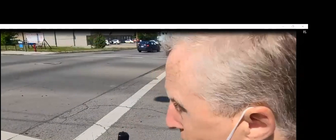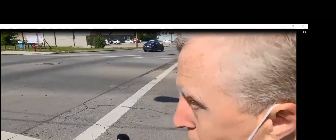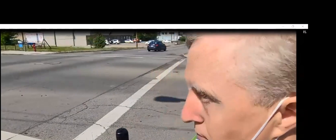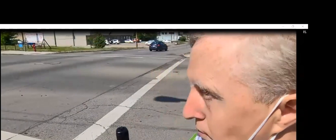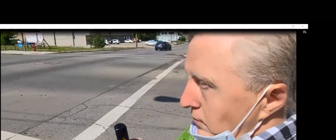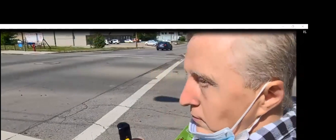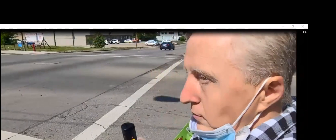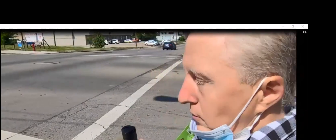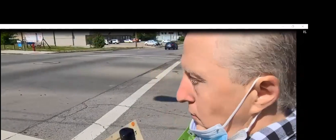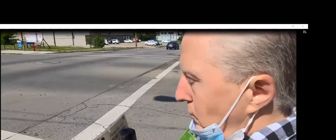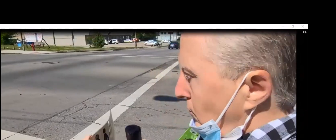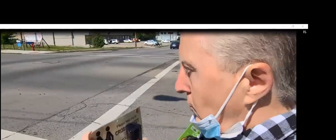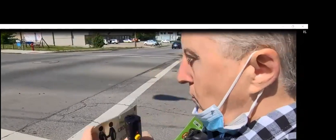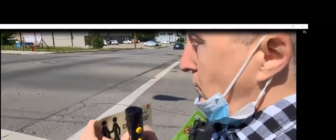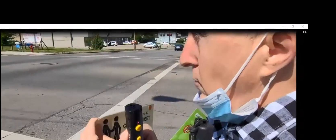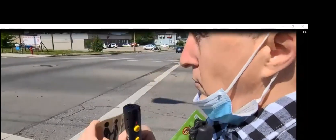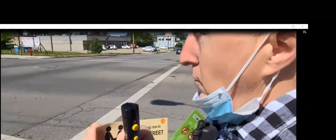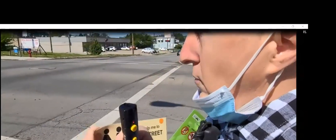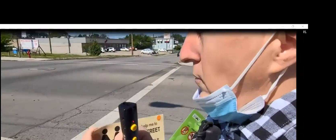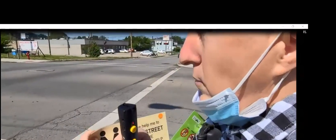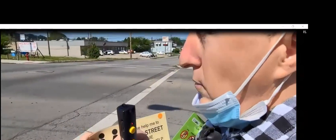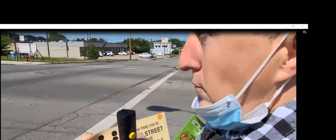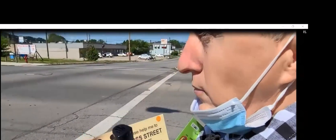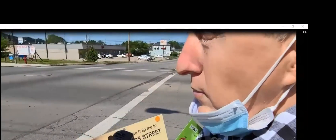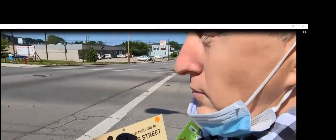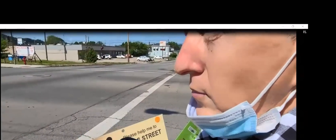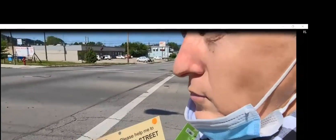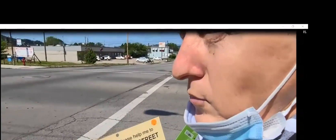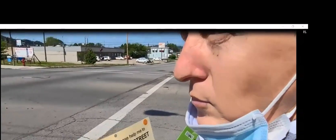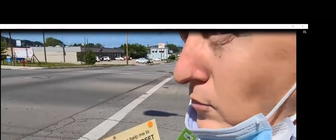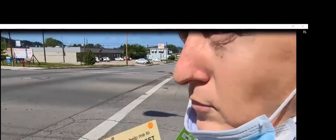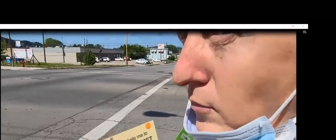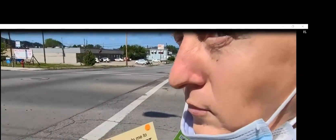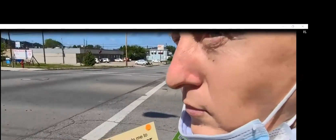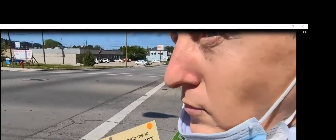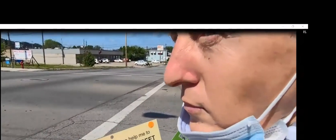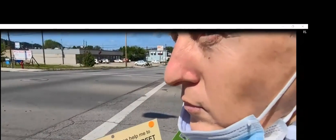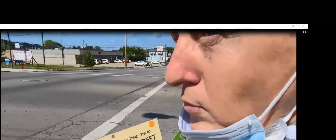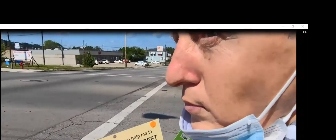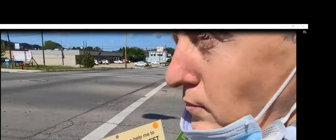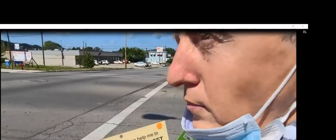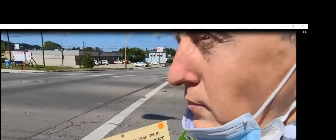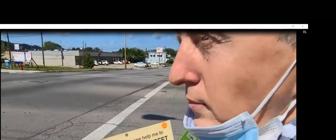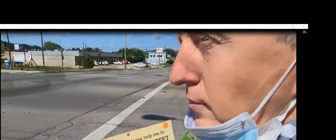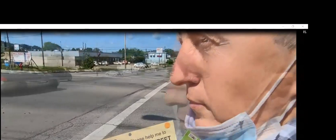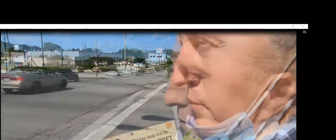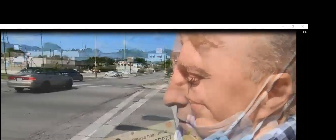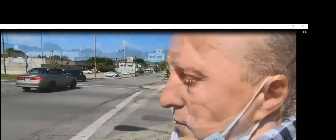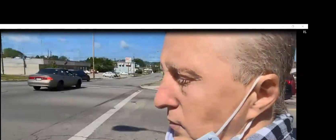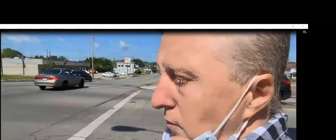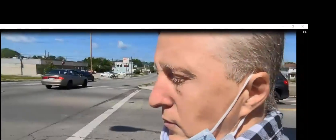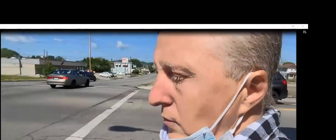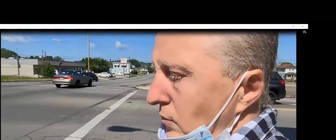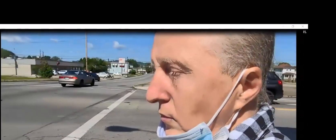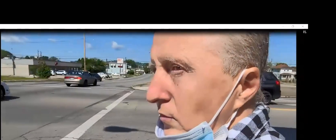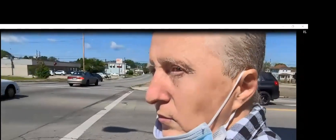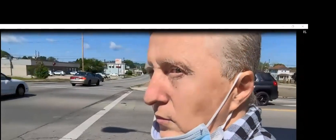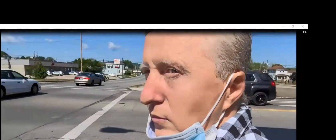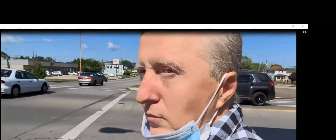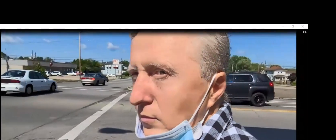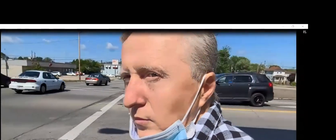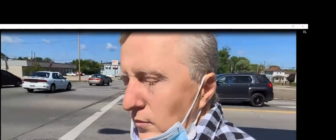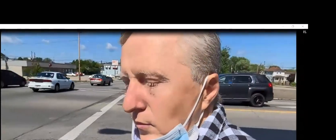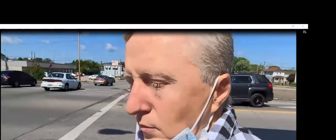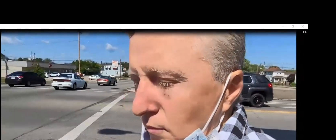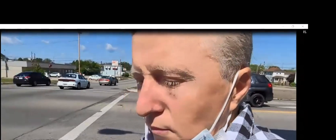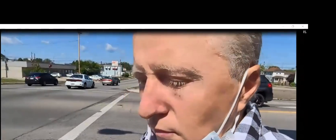Please help me to cross the street. Tap me on the shoulder if you can help me. So talk about what disabilities